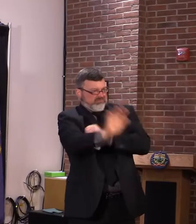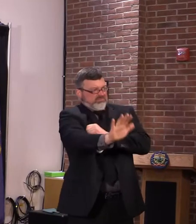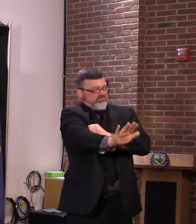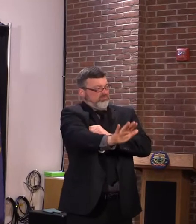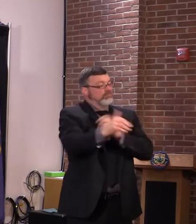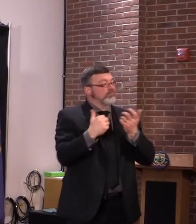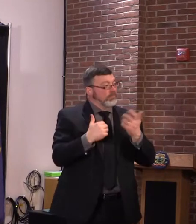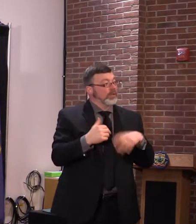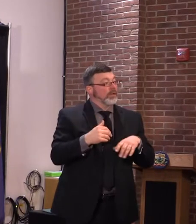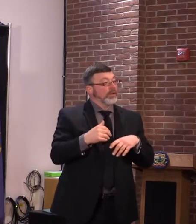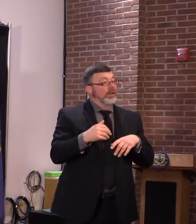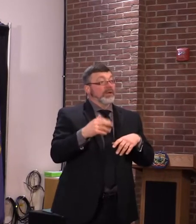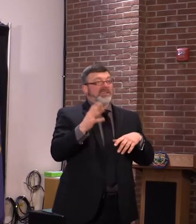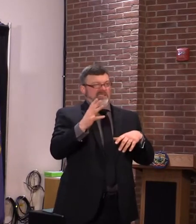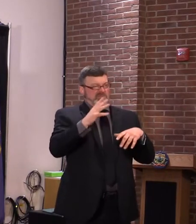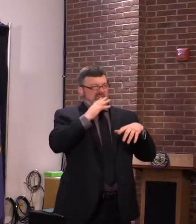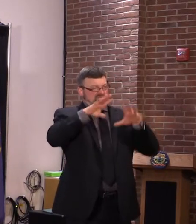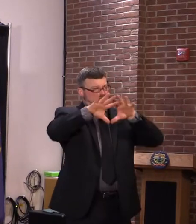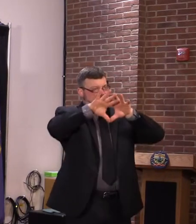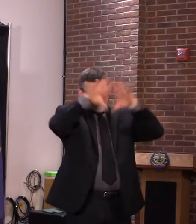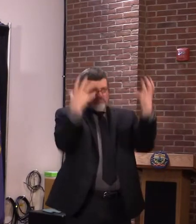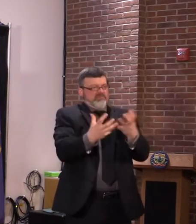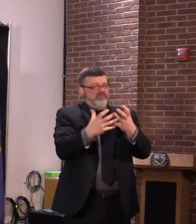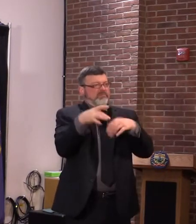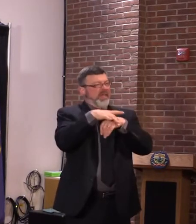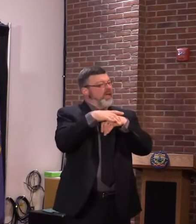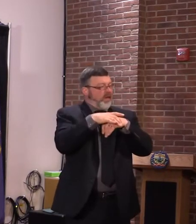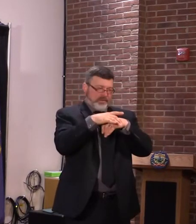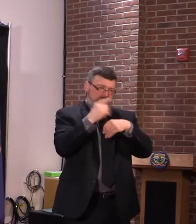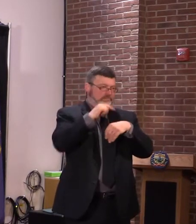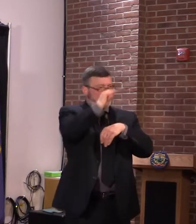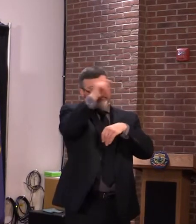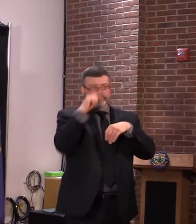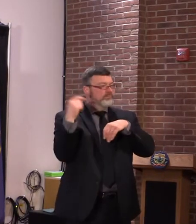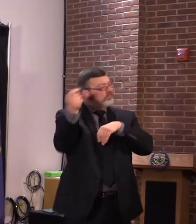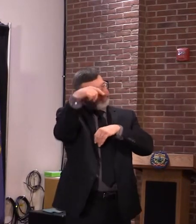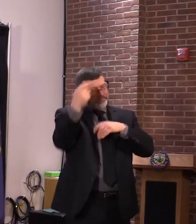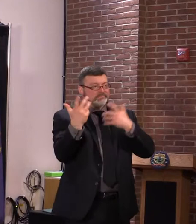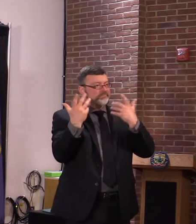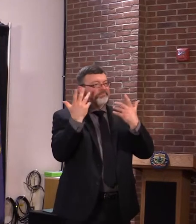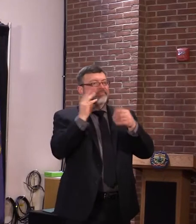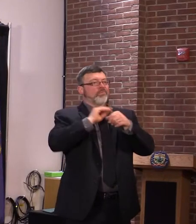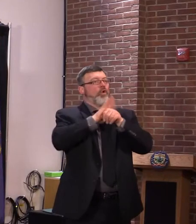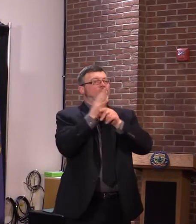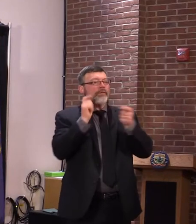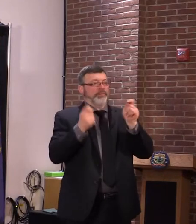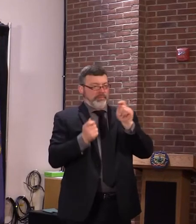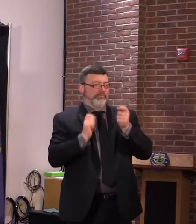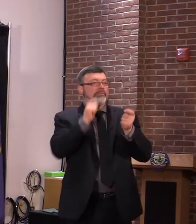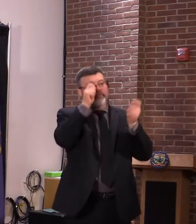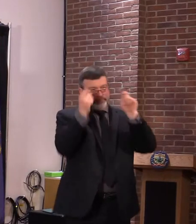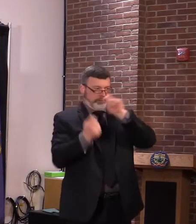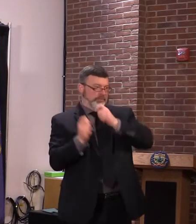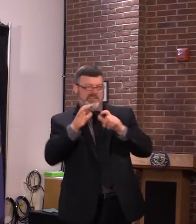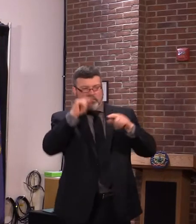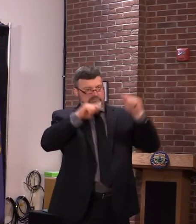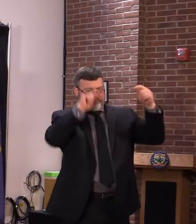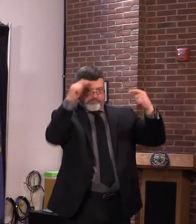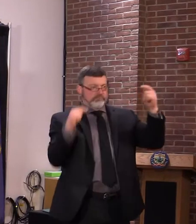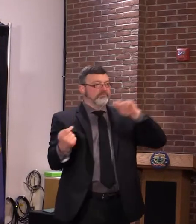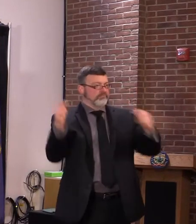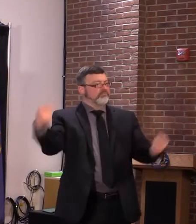COVID has certainly fine-tuned its ability to spread. The Omicron variant is so contagious, it causes